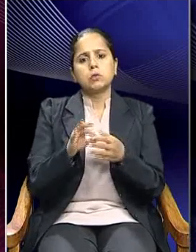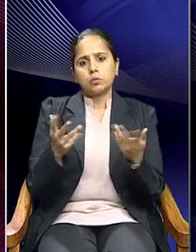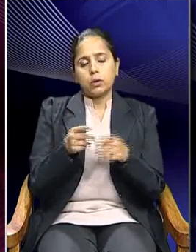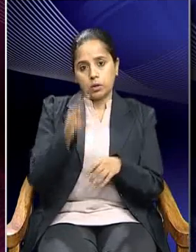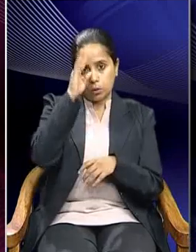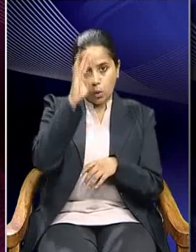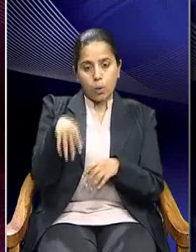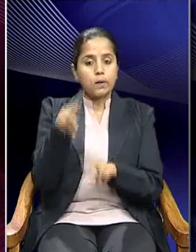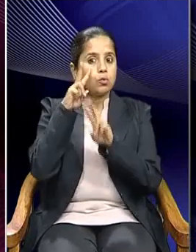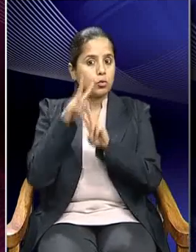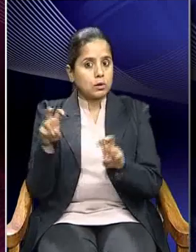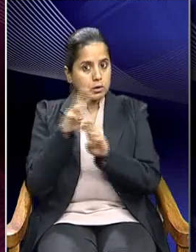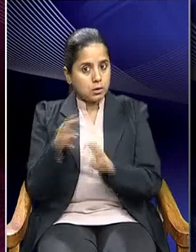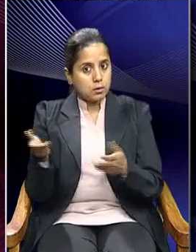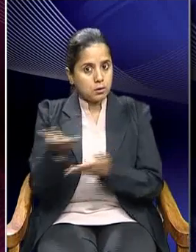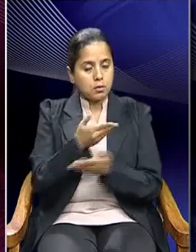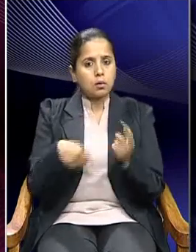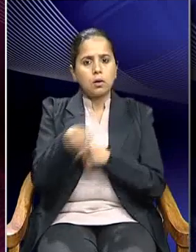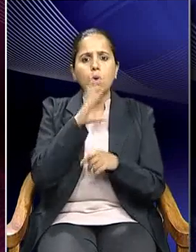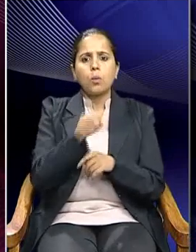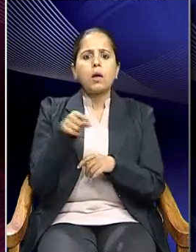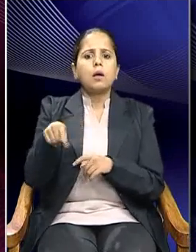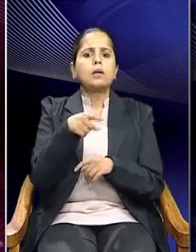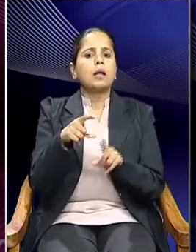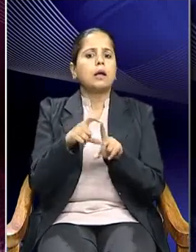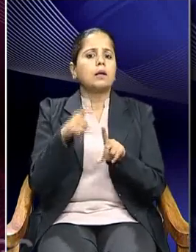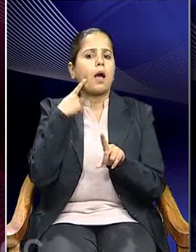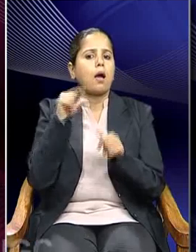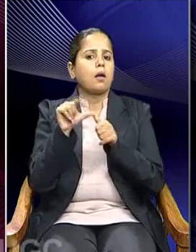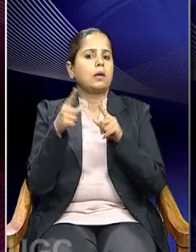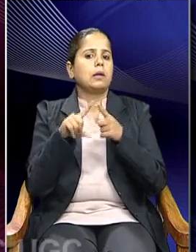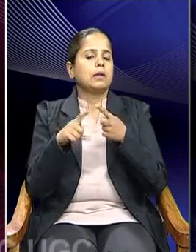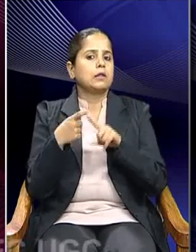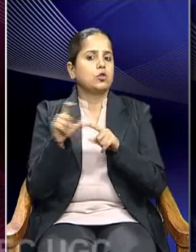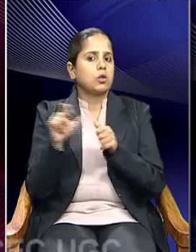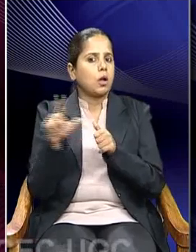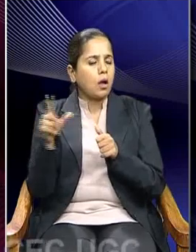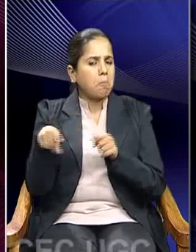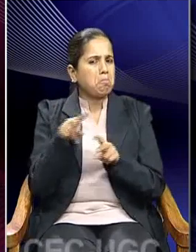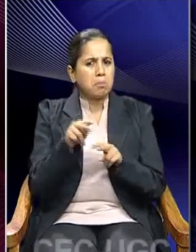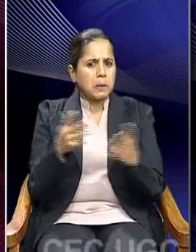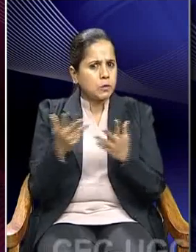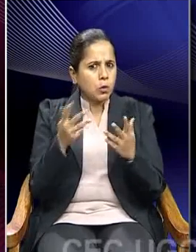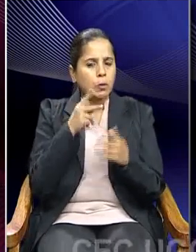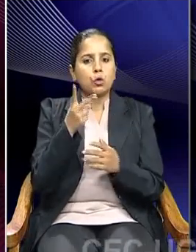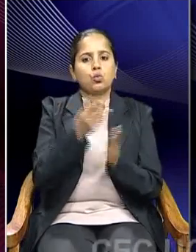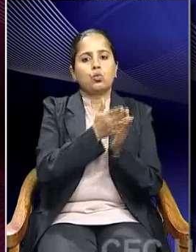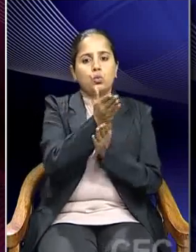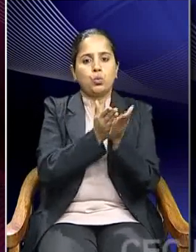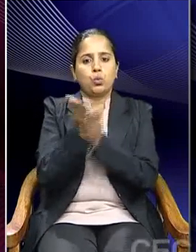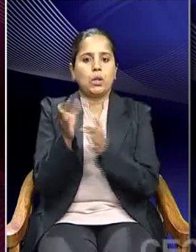Theory and research are in a dialectical relation. Dialectical in the way they are two-way